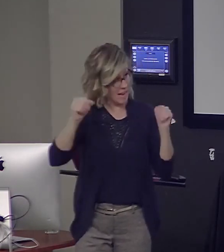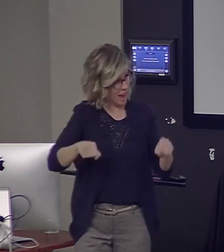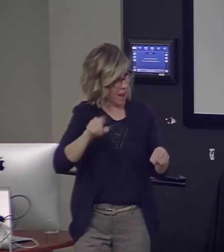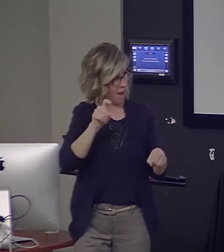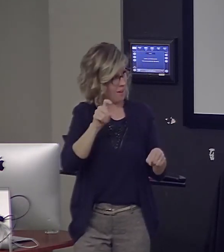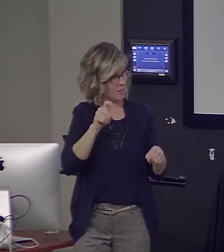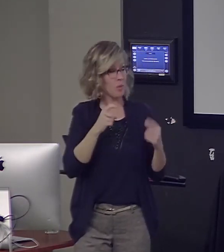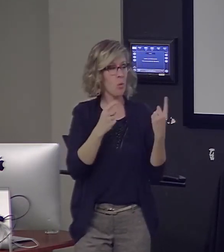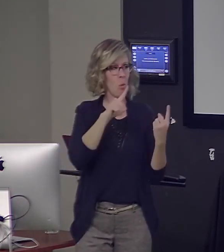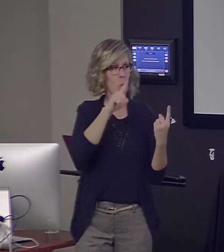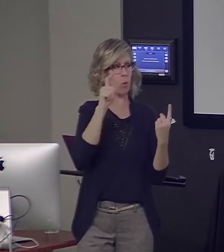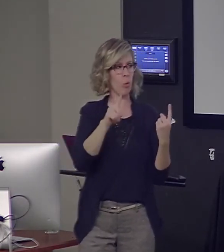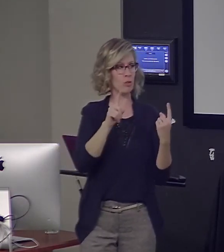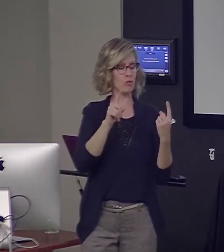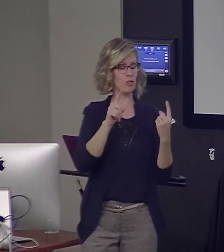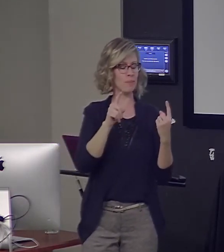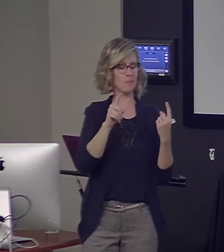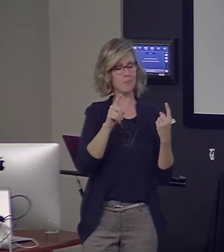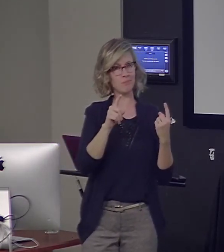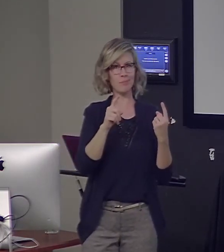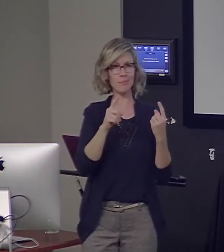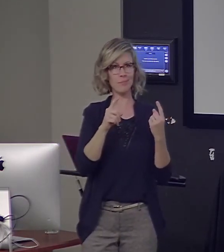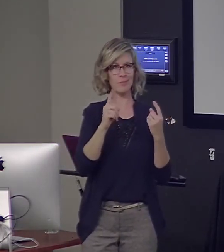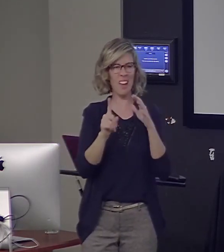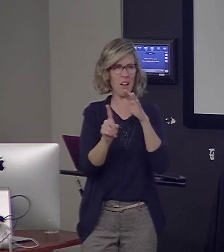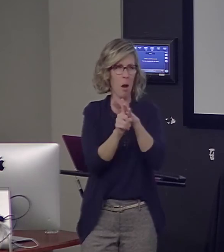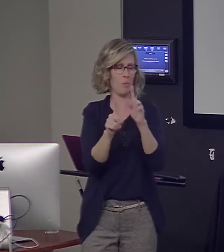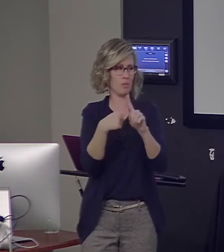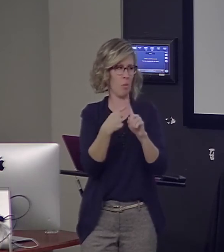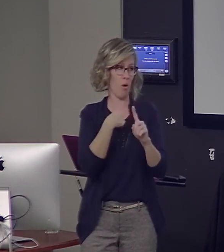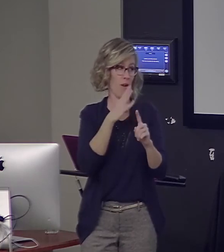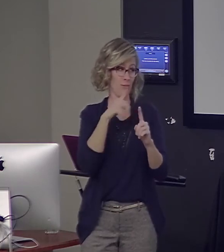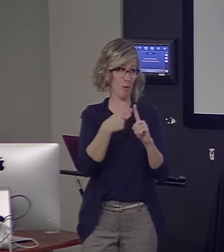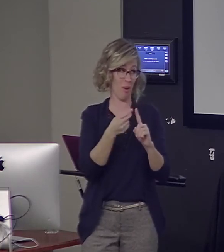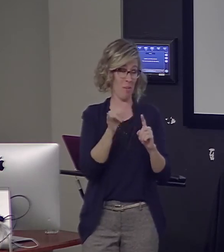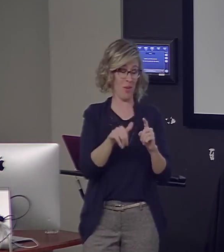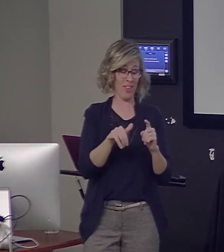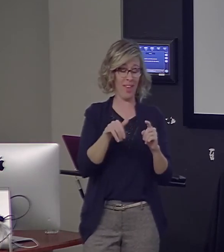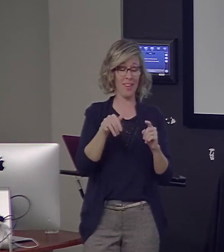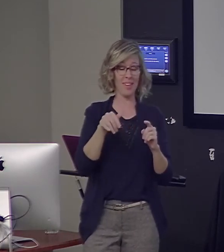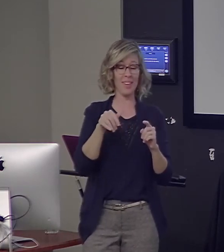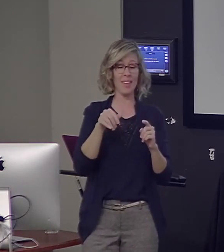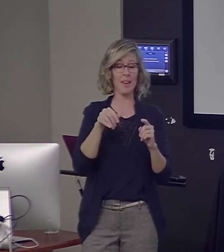one question that comes up when I talk about